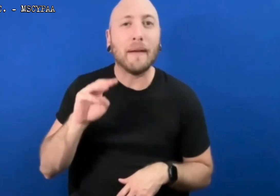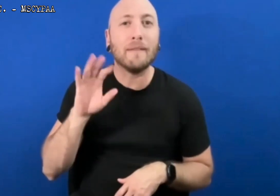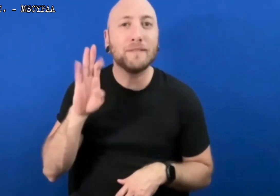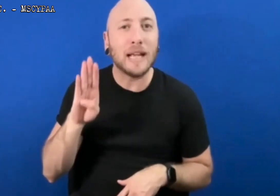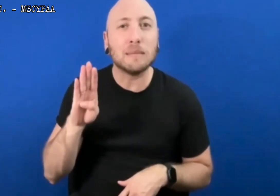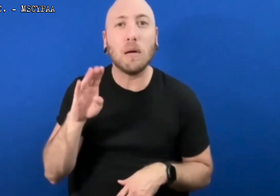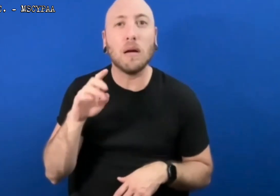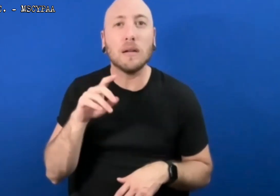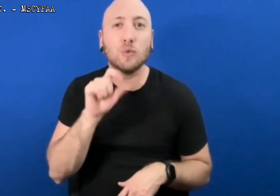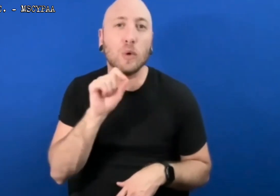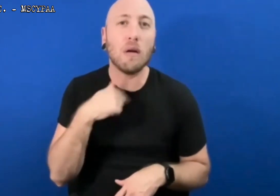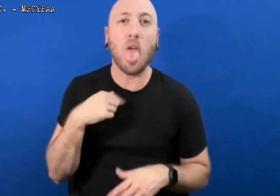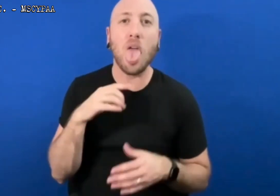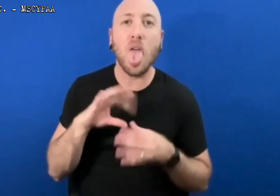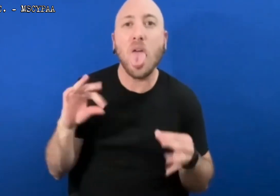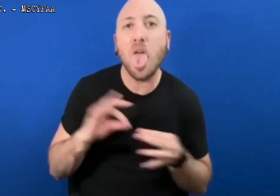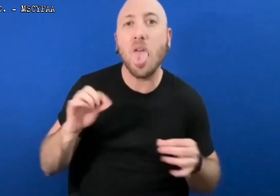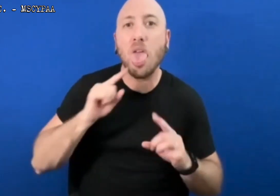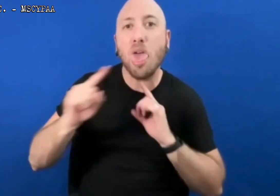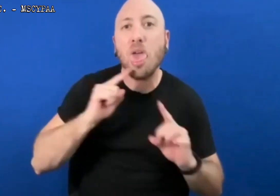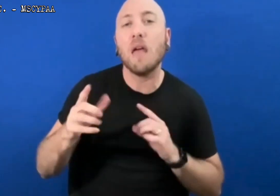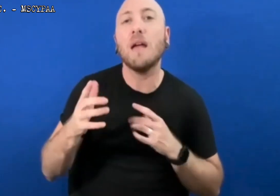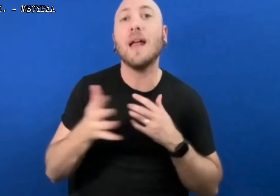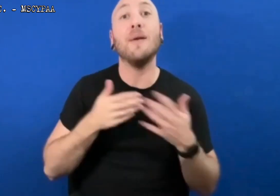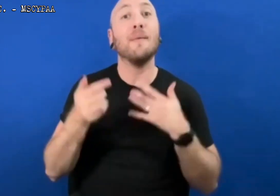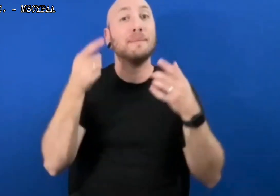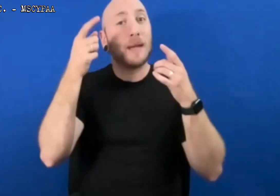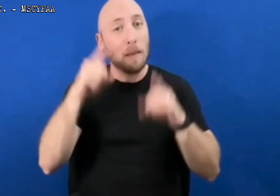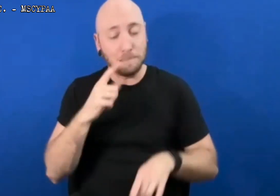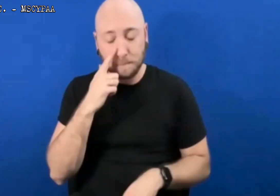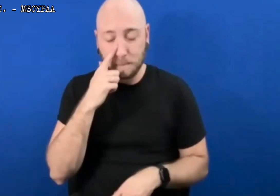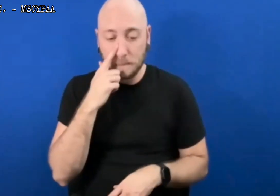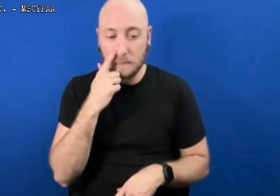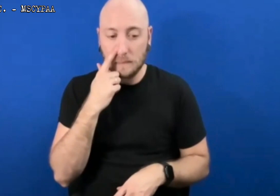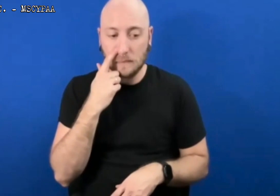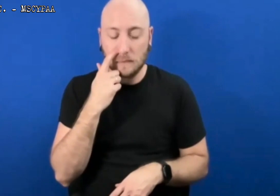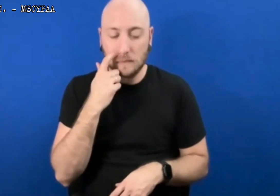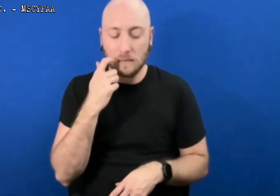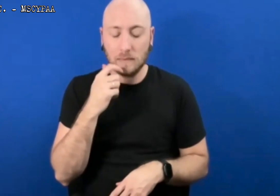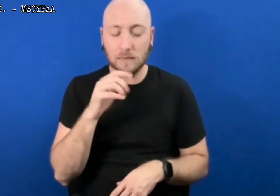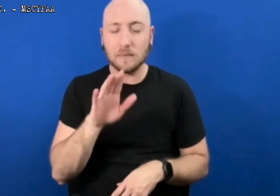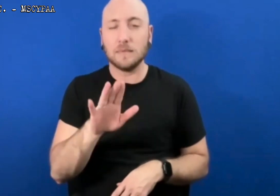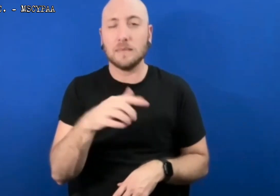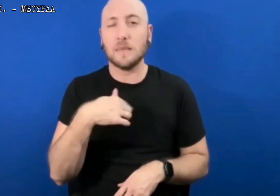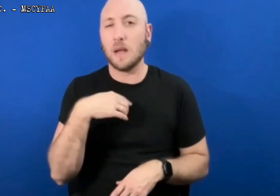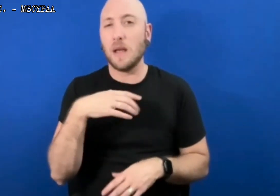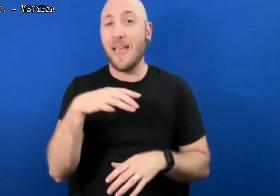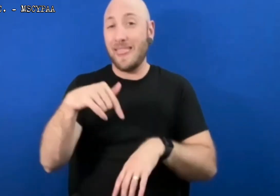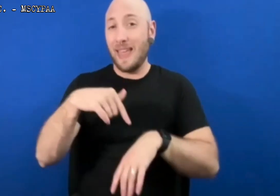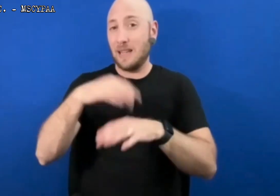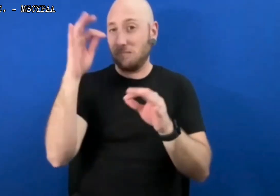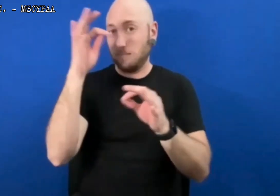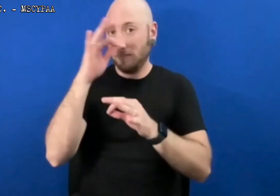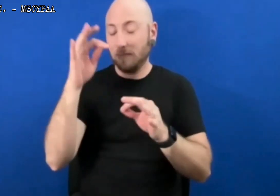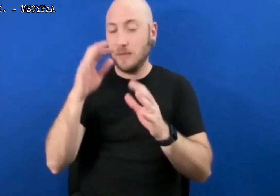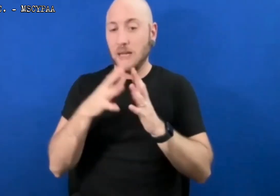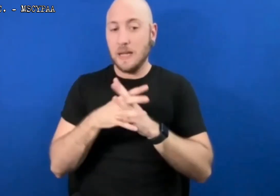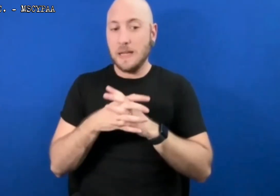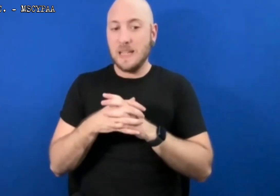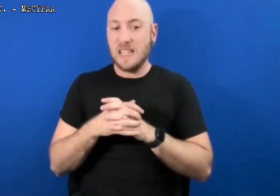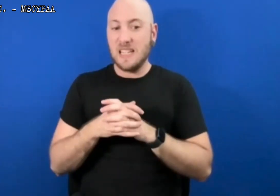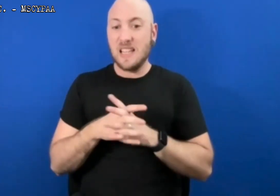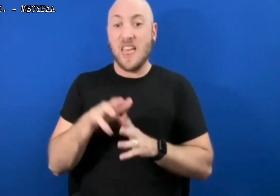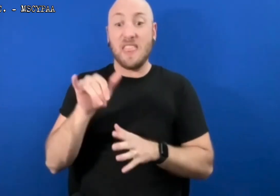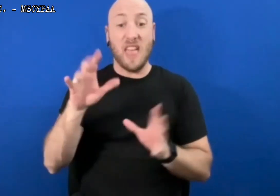And what ended up happening was like I didn't know this at the time, but like I needed that conference. I needed that love.